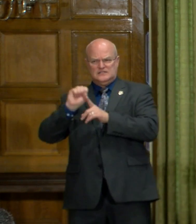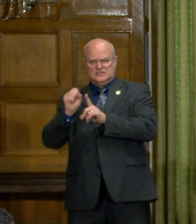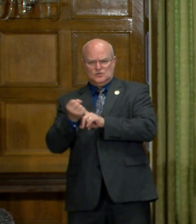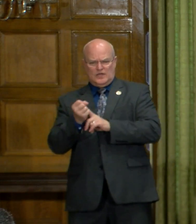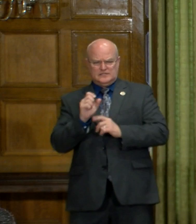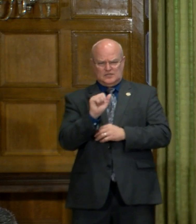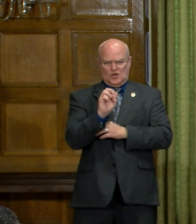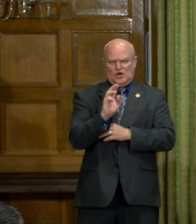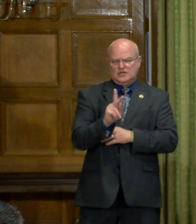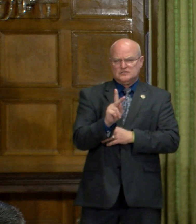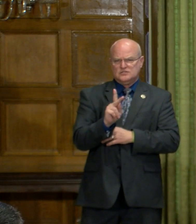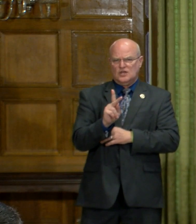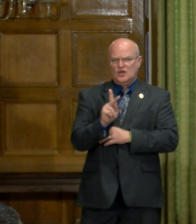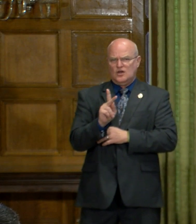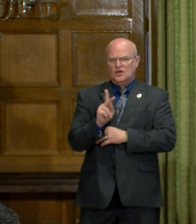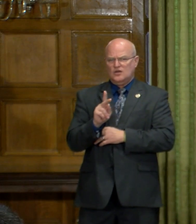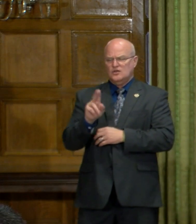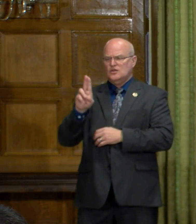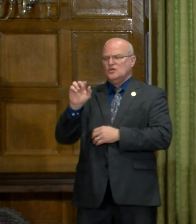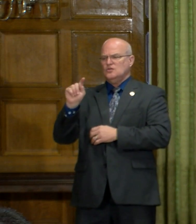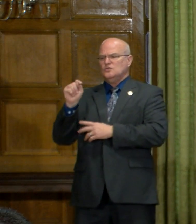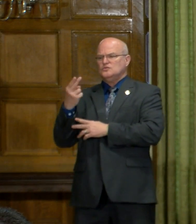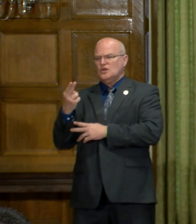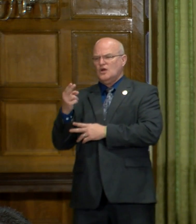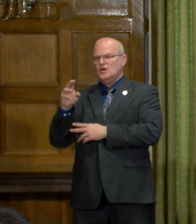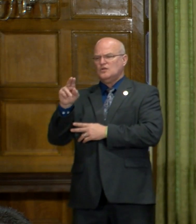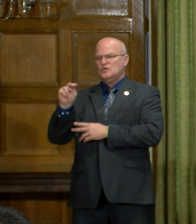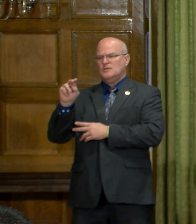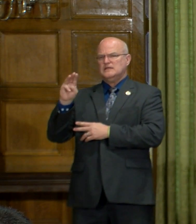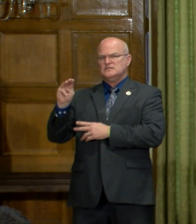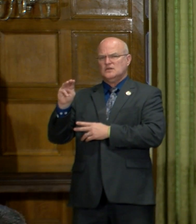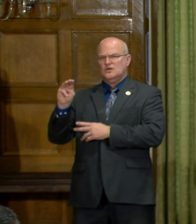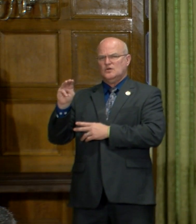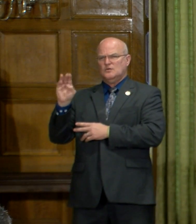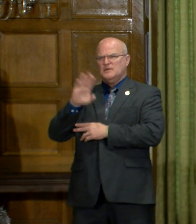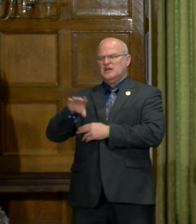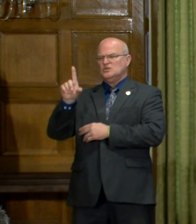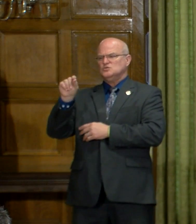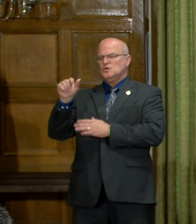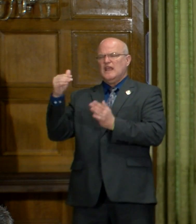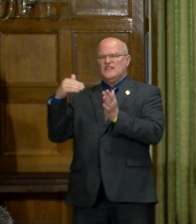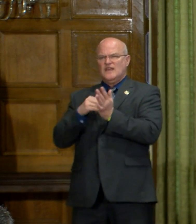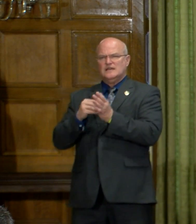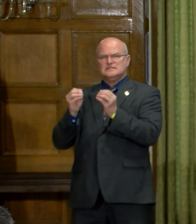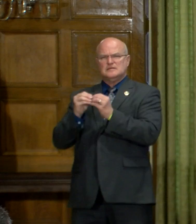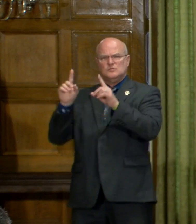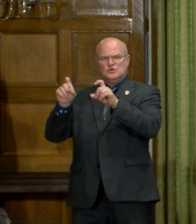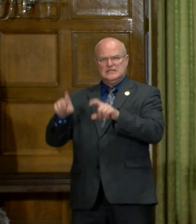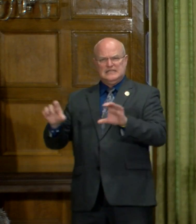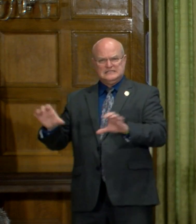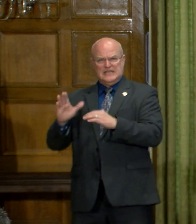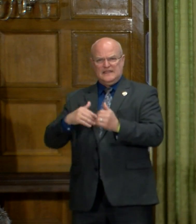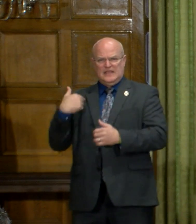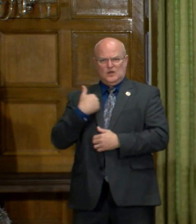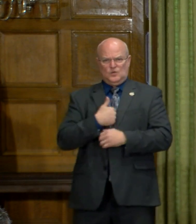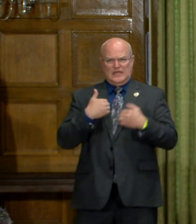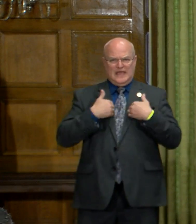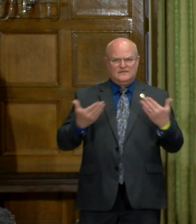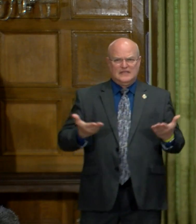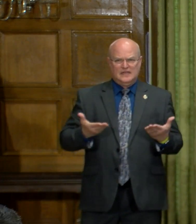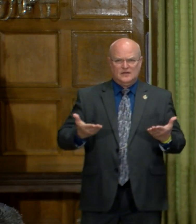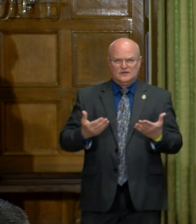in Arkansas to where they got upwards of, in Utah, about 20,000 more tests conducted than we do